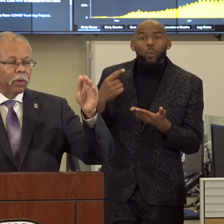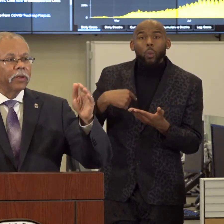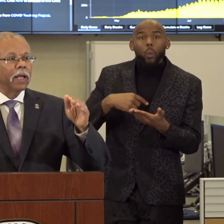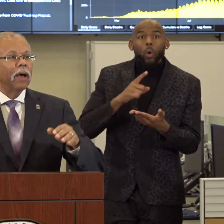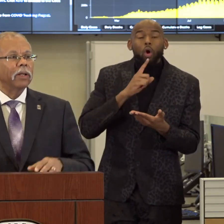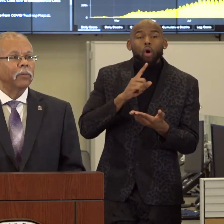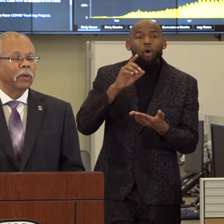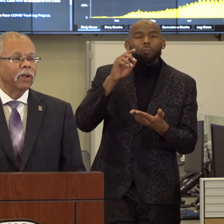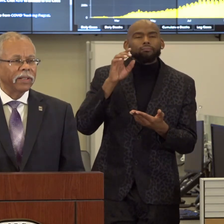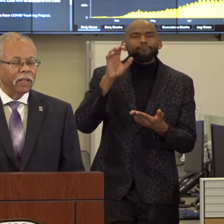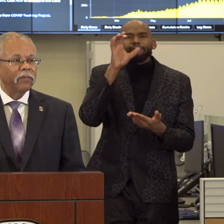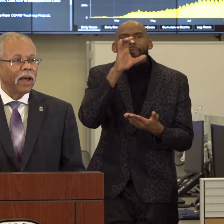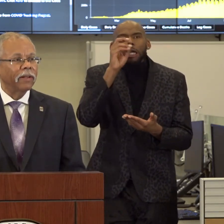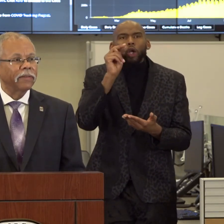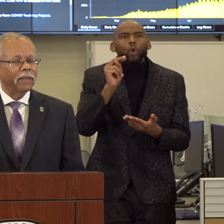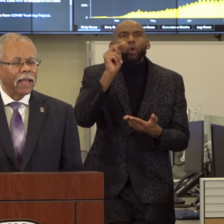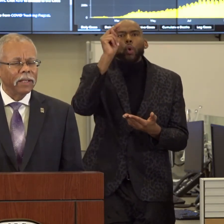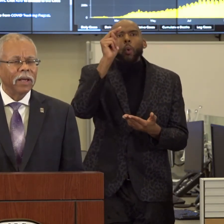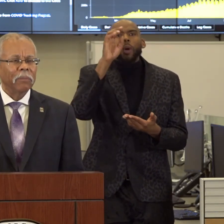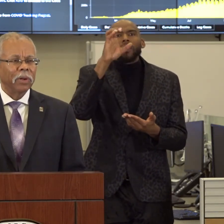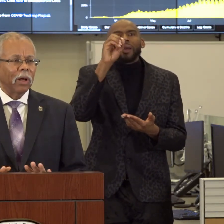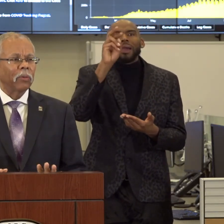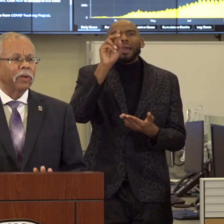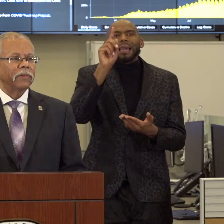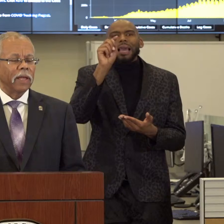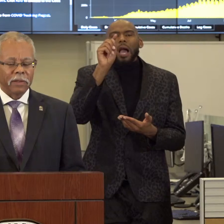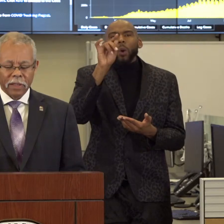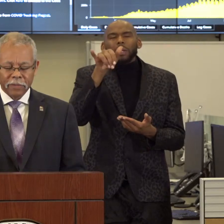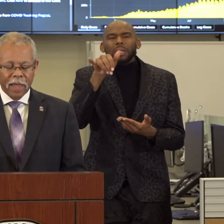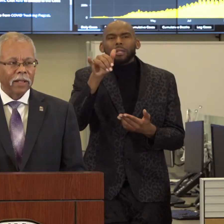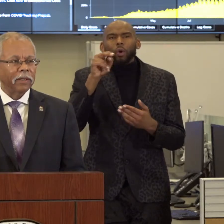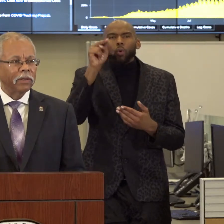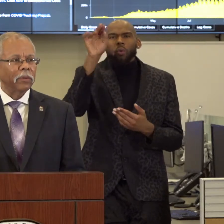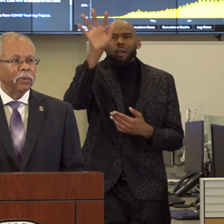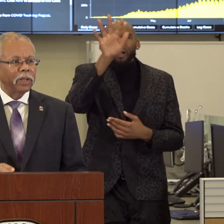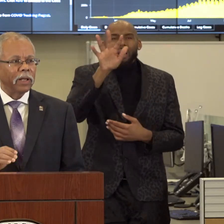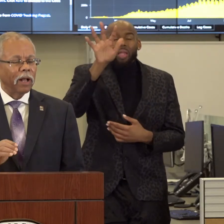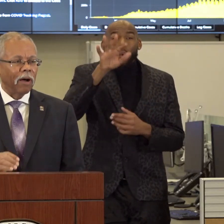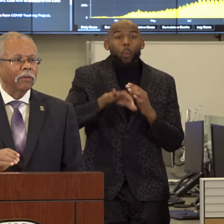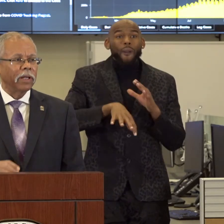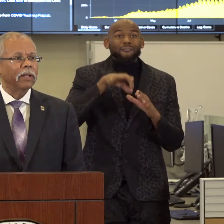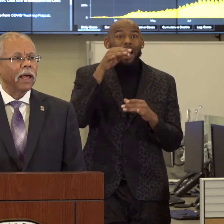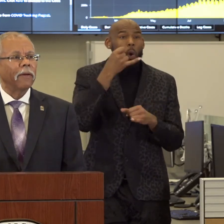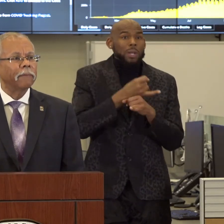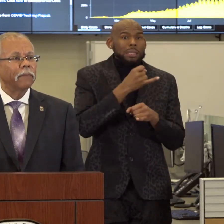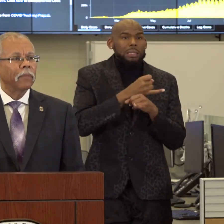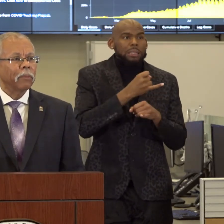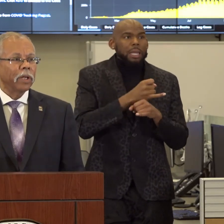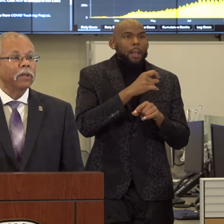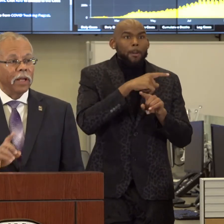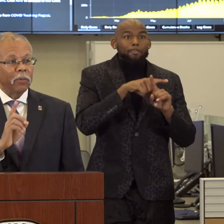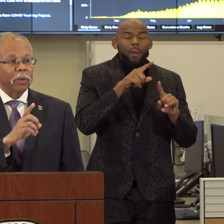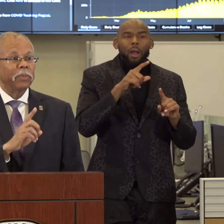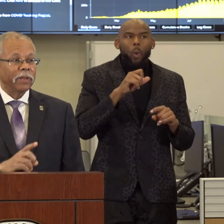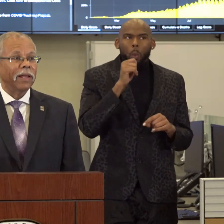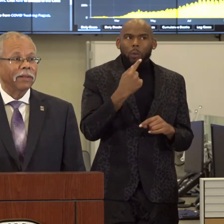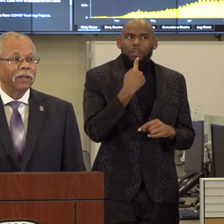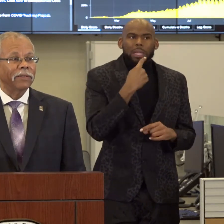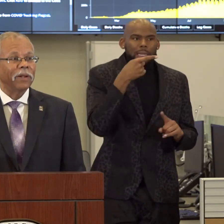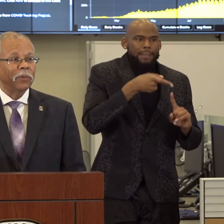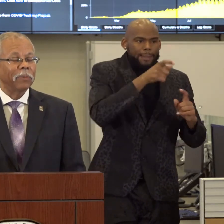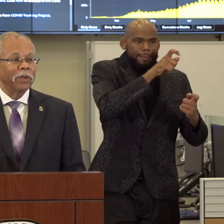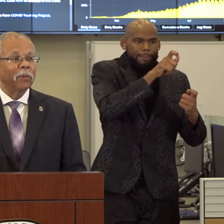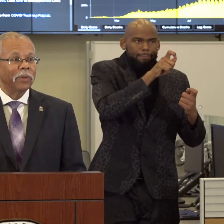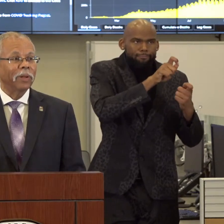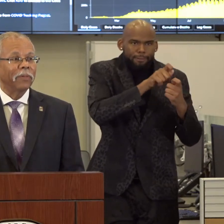in Northern County. We have identified a site, but I don't want to say exactly until we get it all nailed down. But there will be